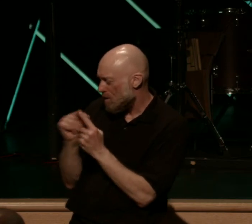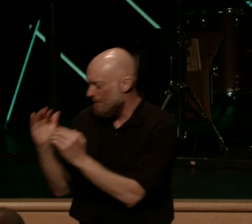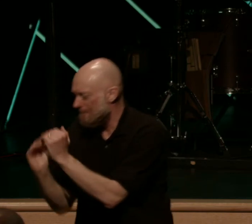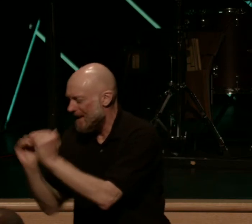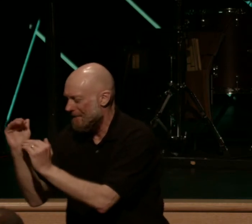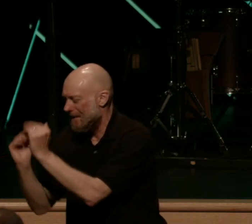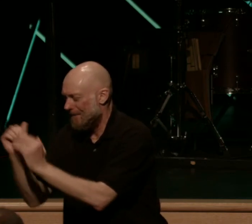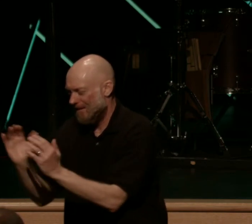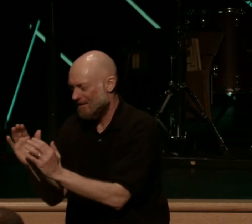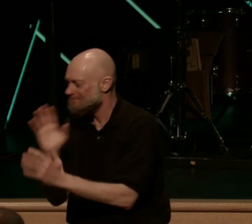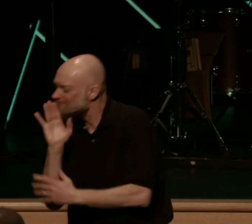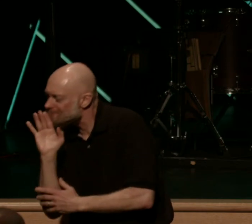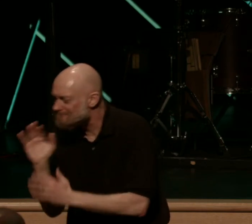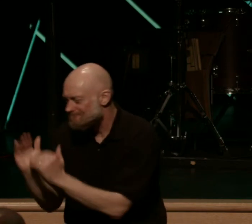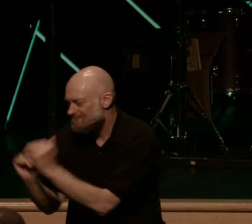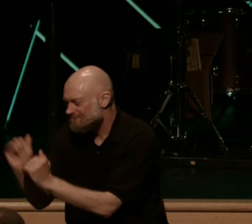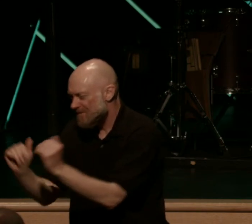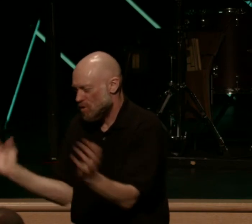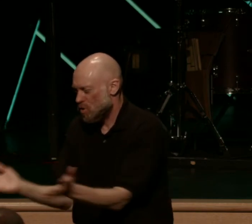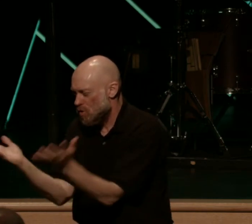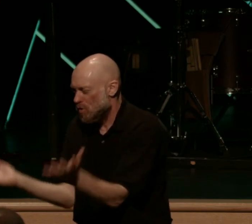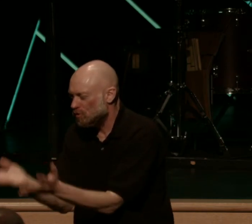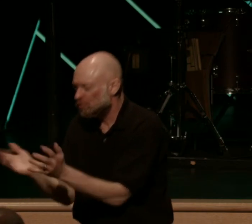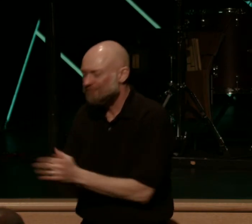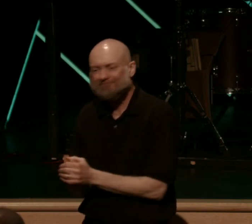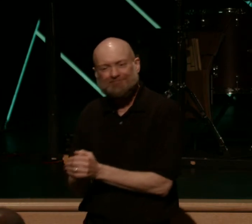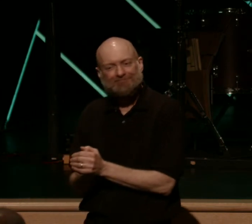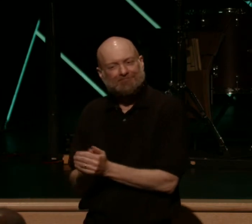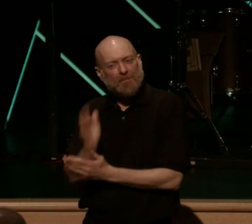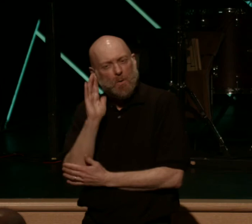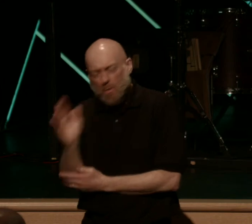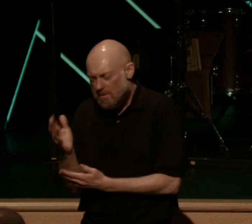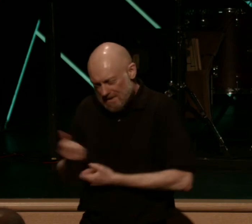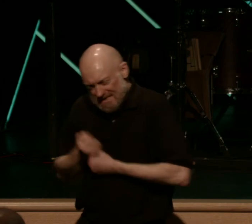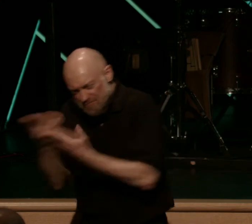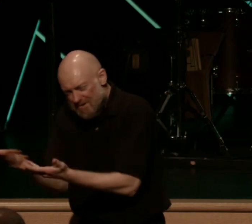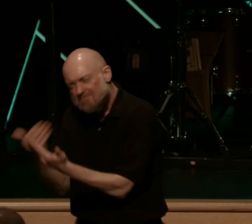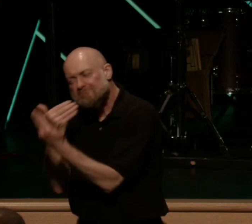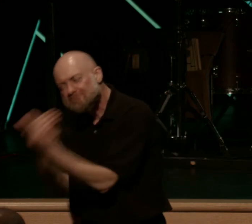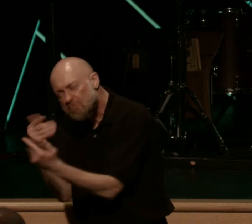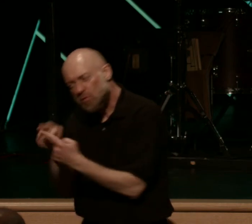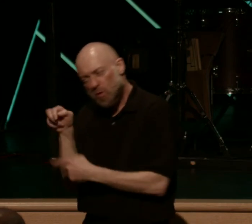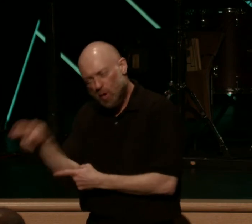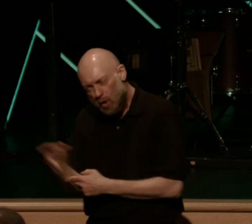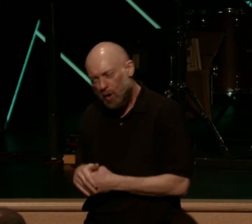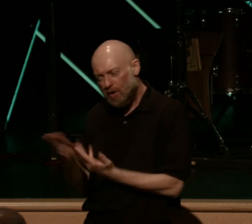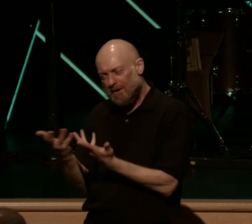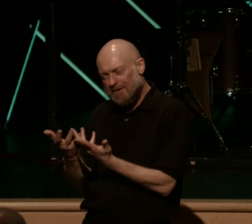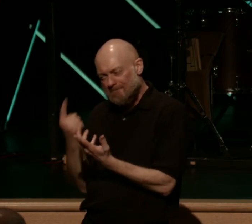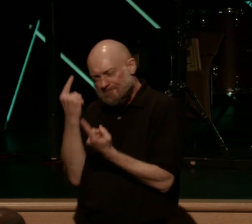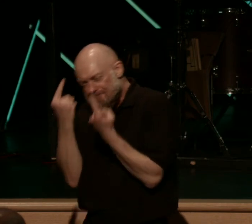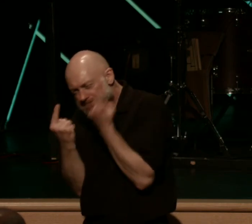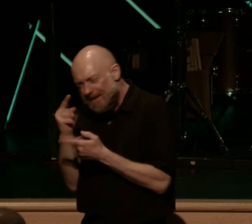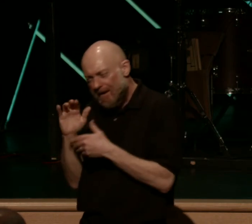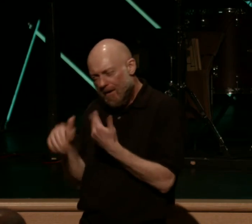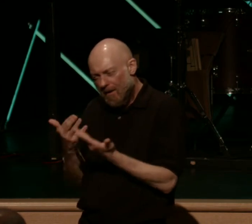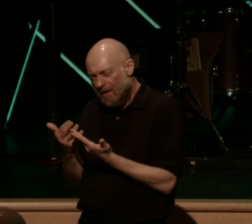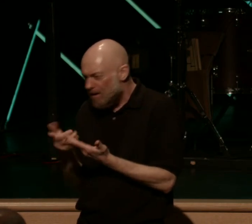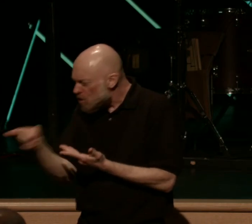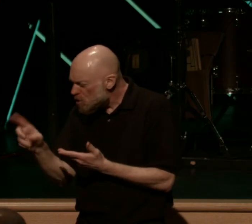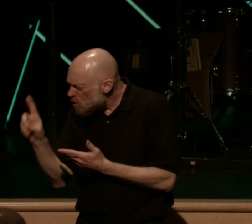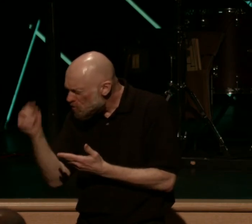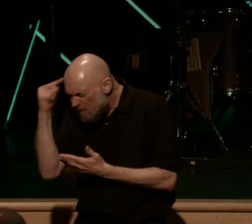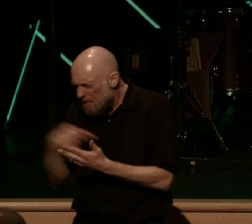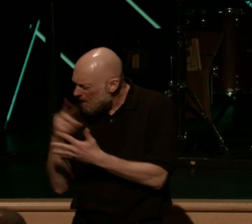build up. He will seek to encourage his wife. He will express gratitude. He will consider all of the things that his wife